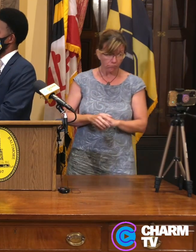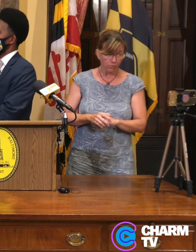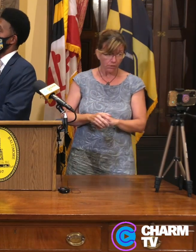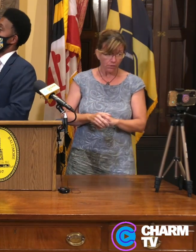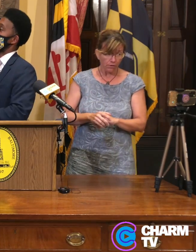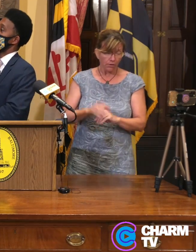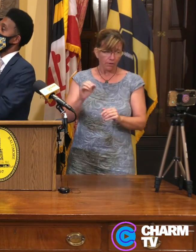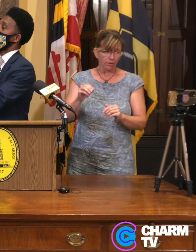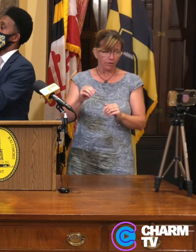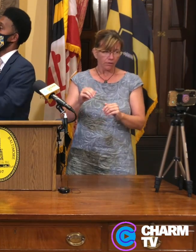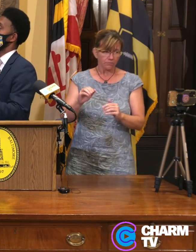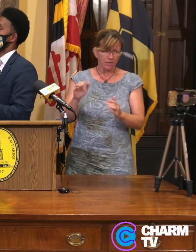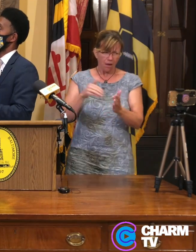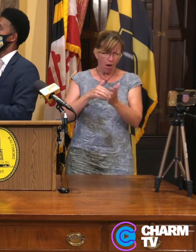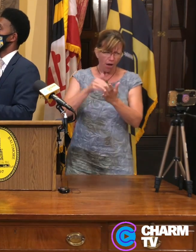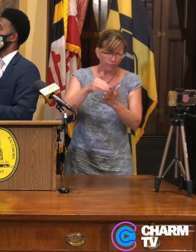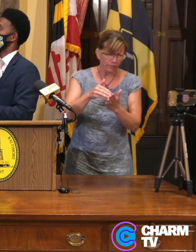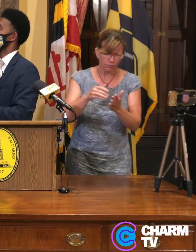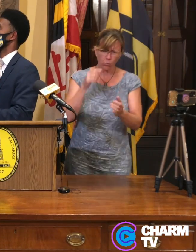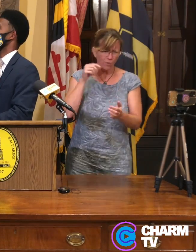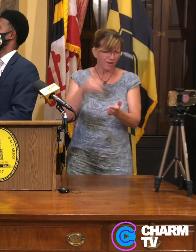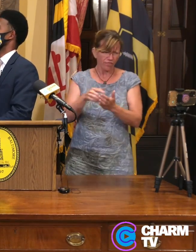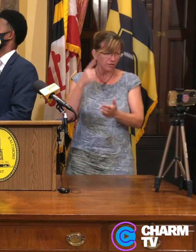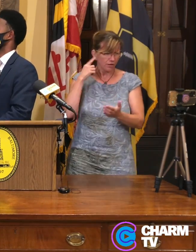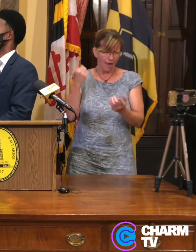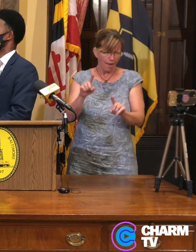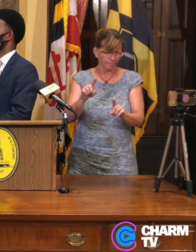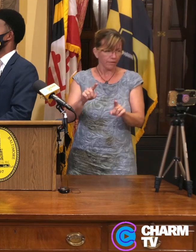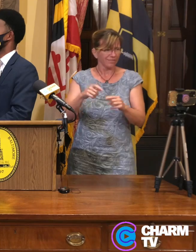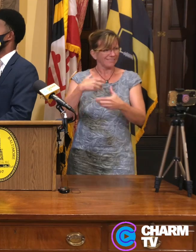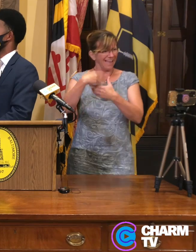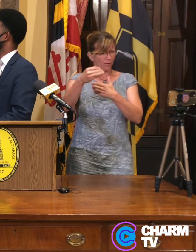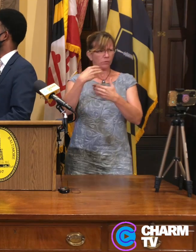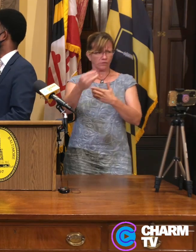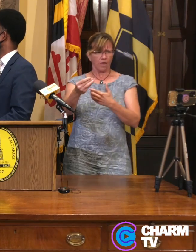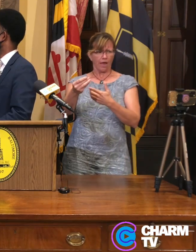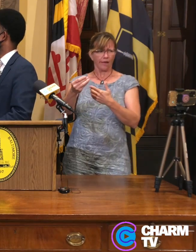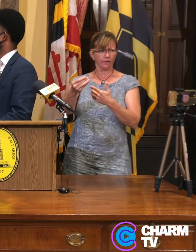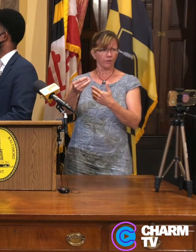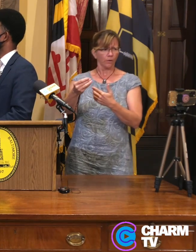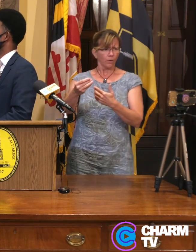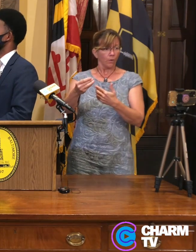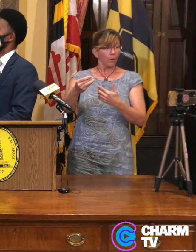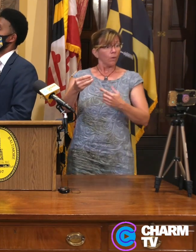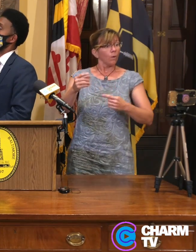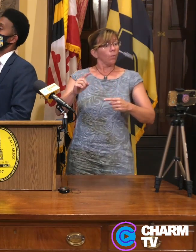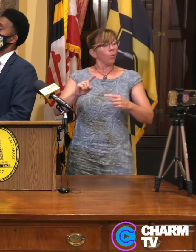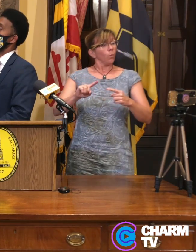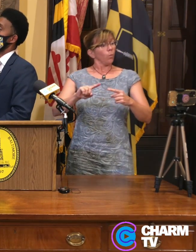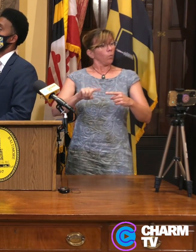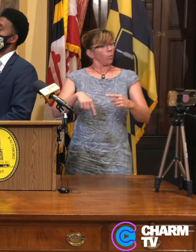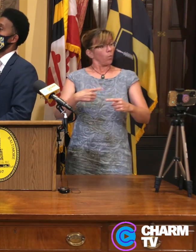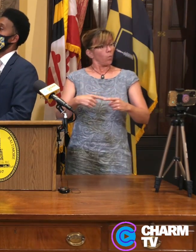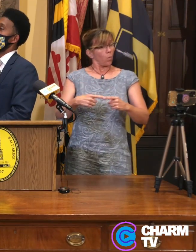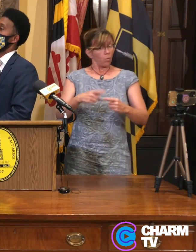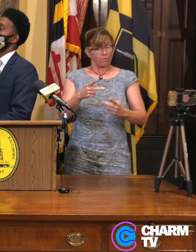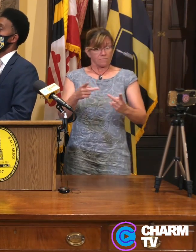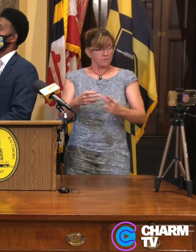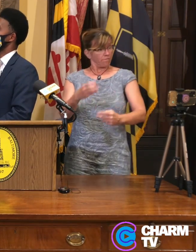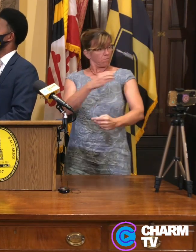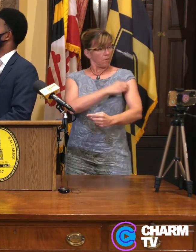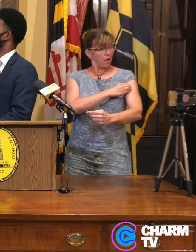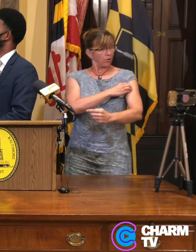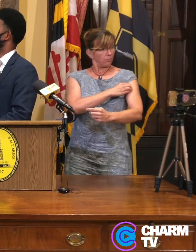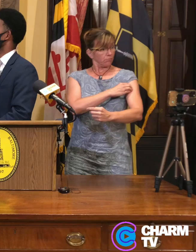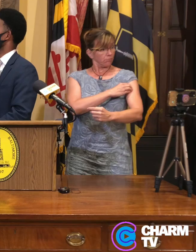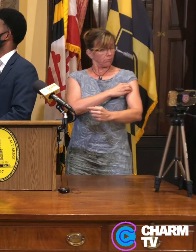about enough outside of elected officials. When you're in a position, especially like the councilman, it's important that the things